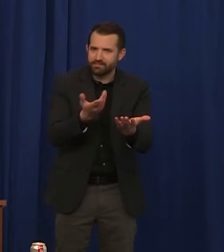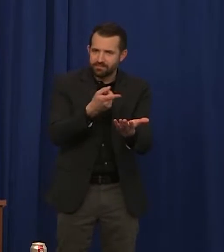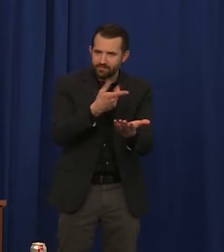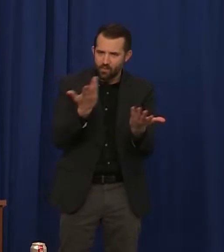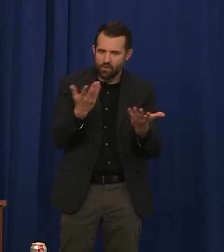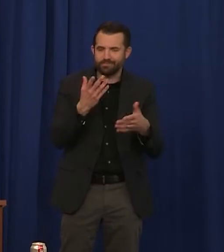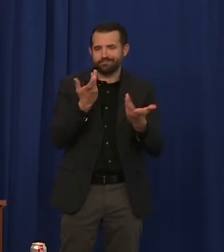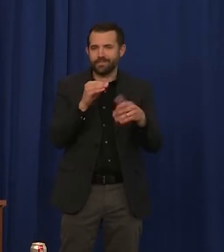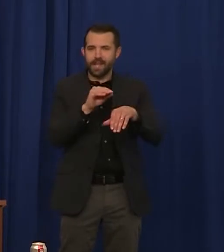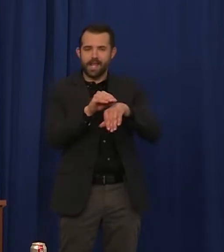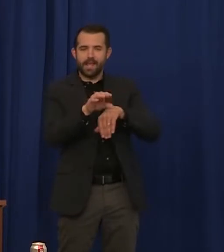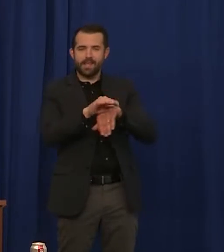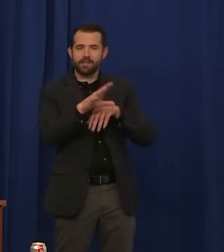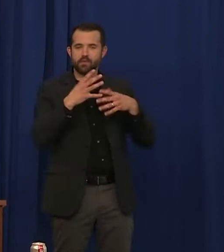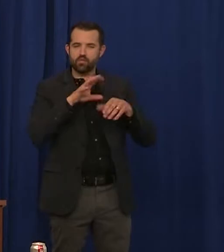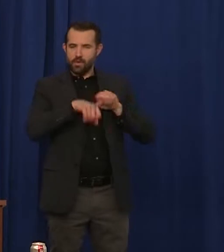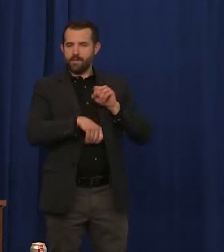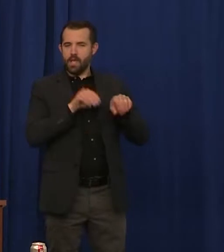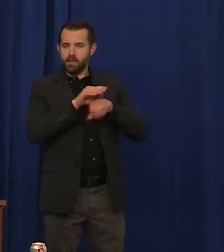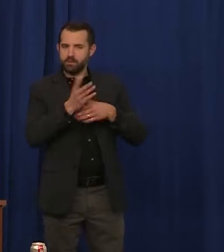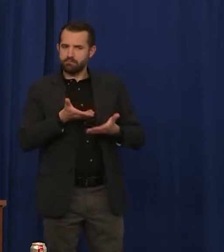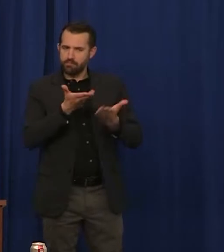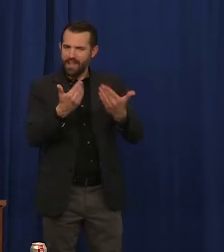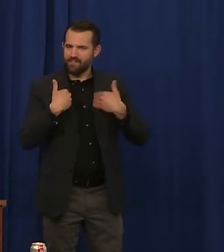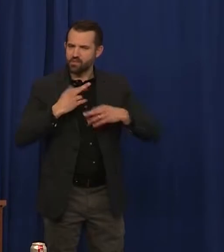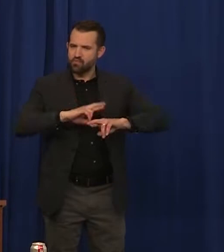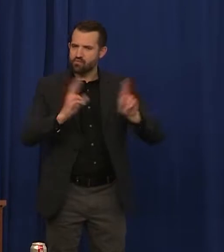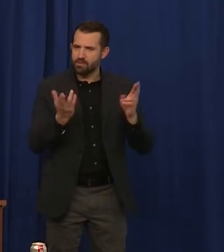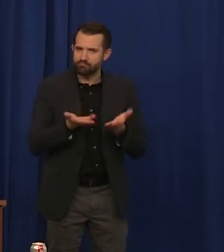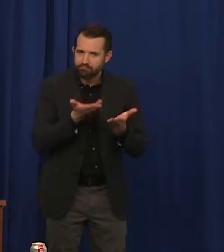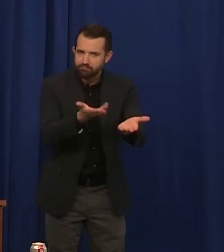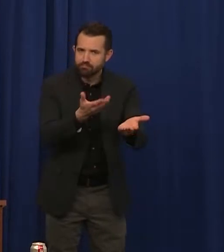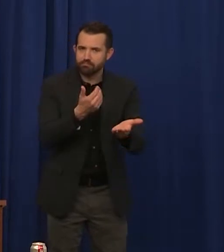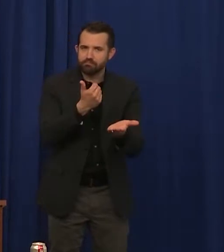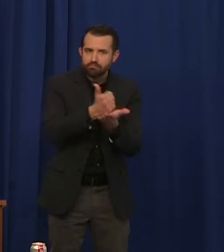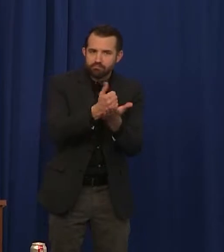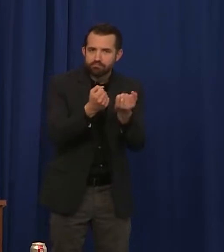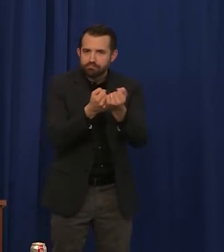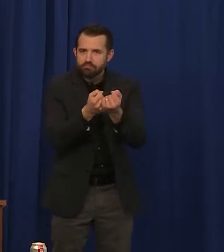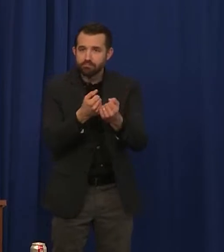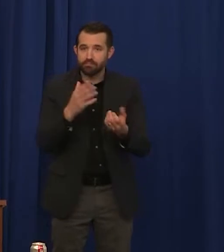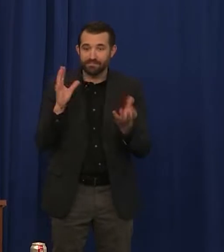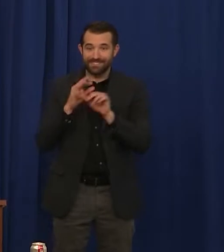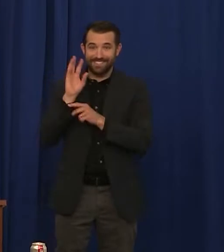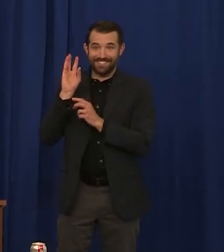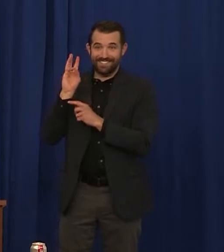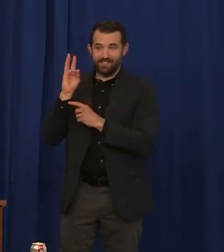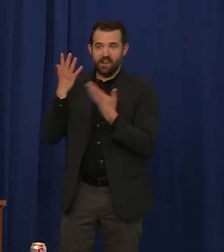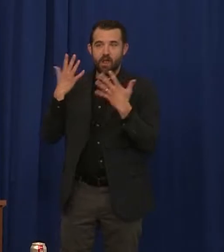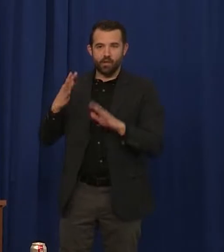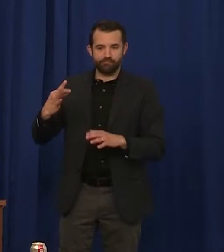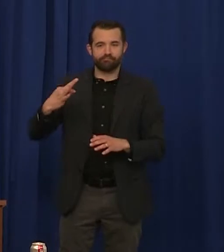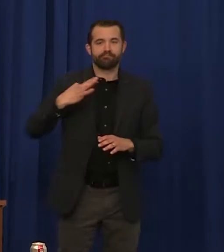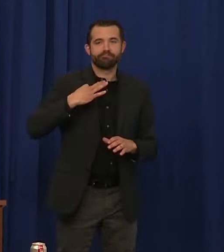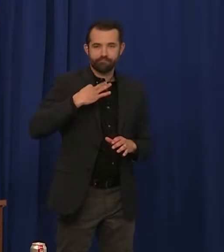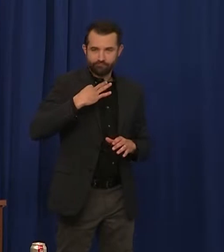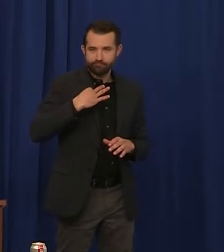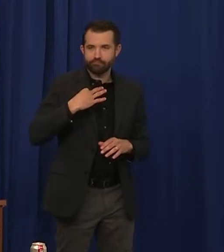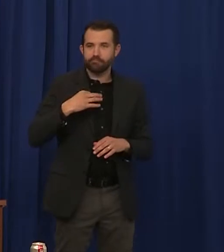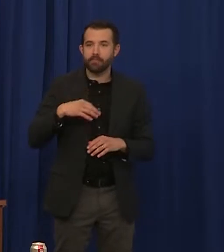caregivers, grief counselors and chaplains have volunteered to be part of this